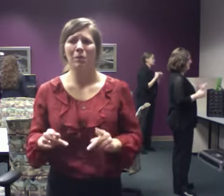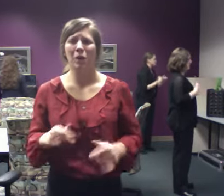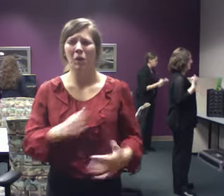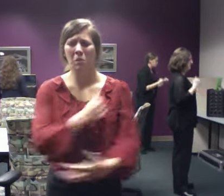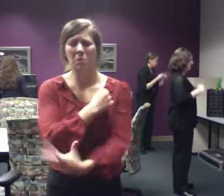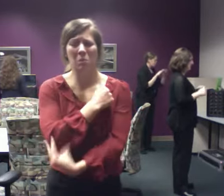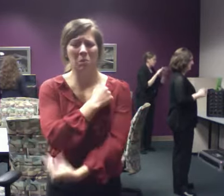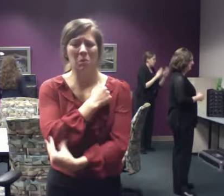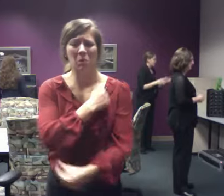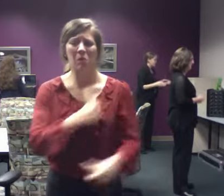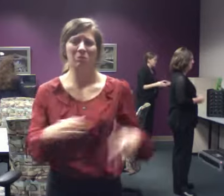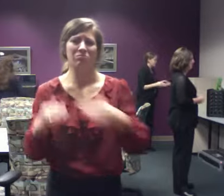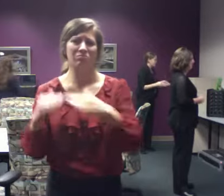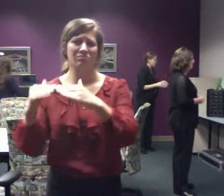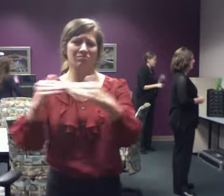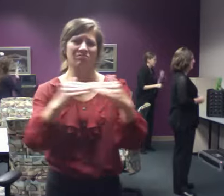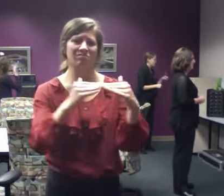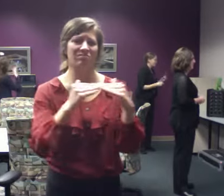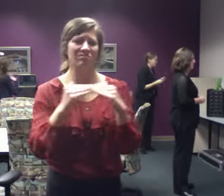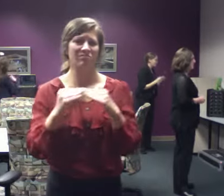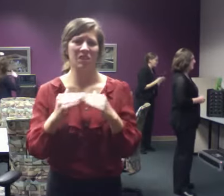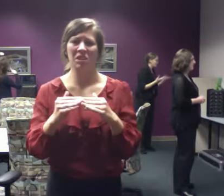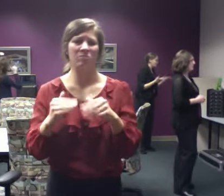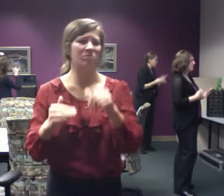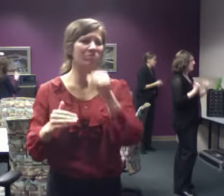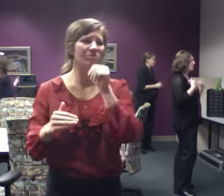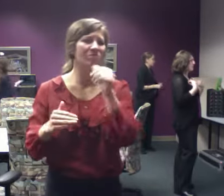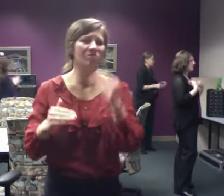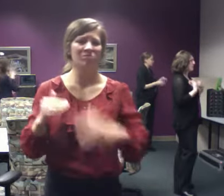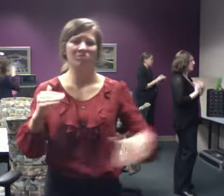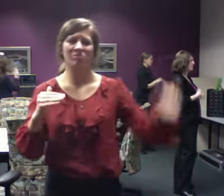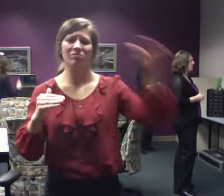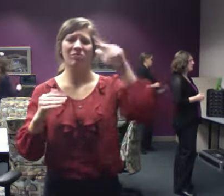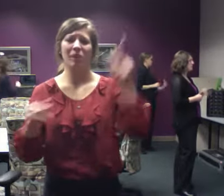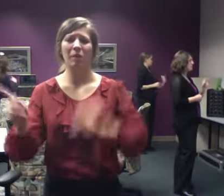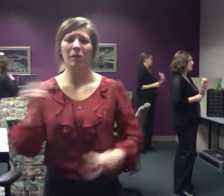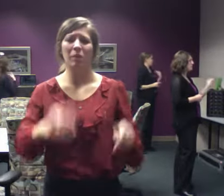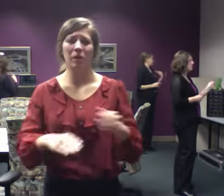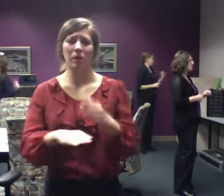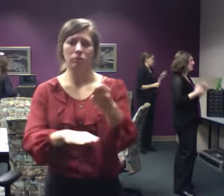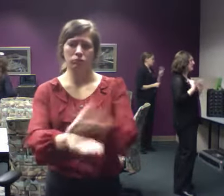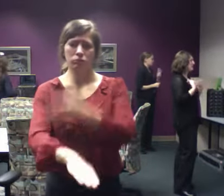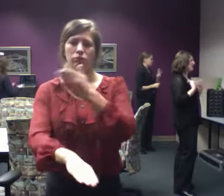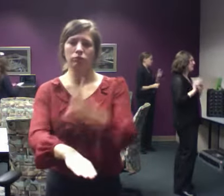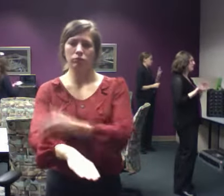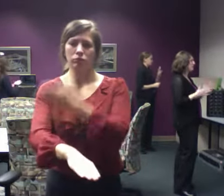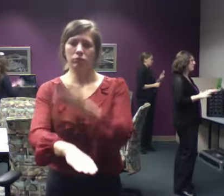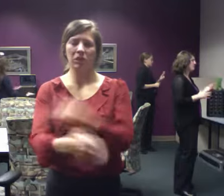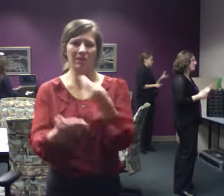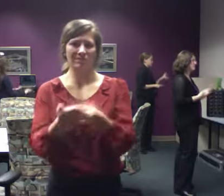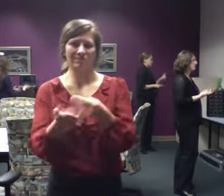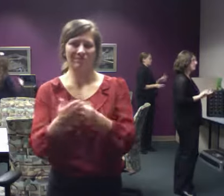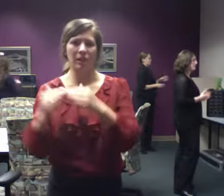wondering, for like the cattle, what percentage of all the Soviets' cattle were destroyed? Okay, as far as percentages, you know,